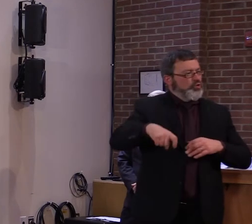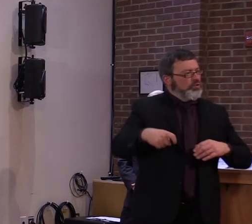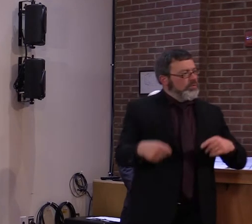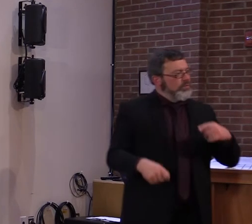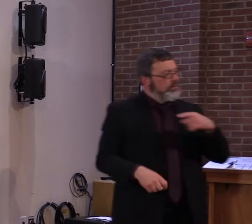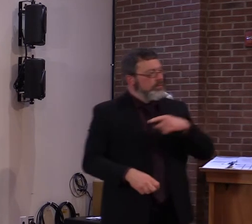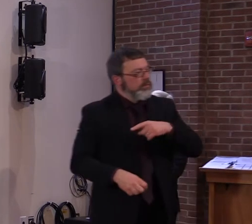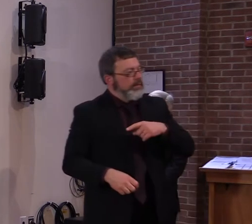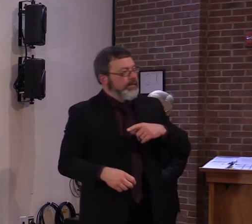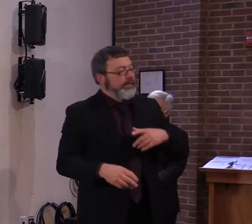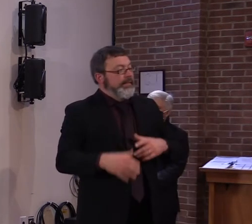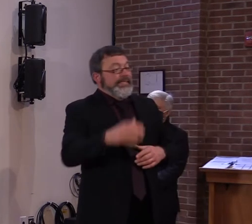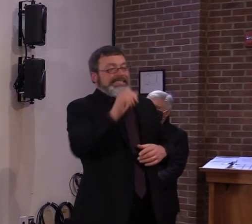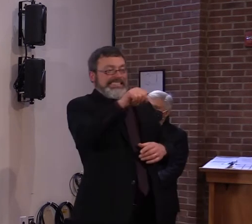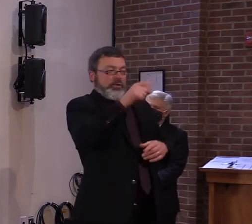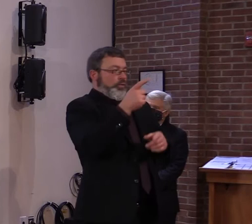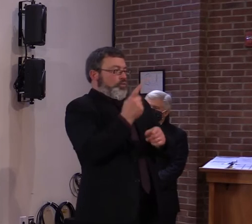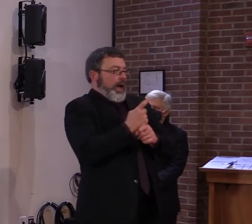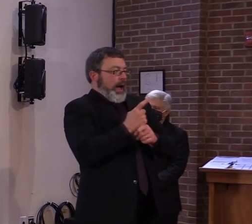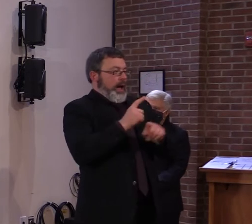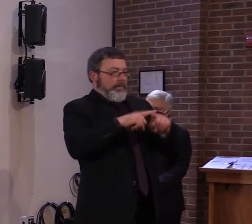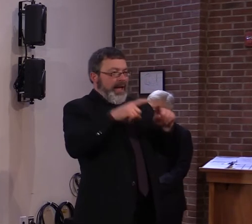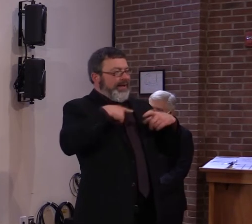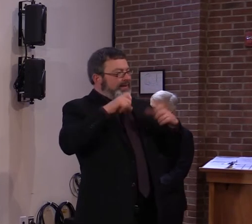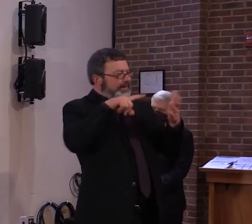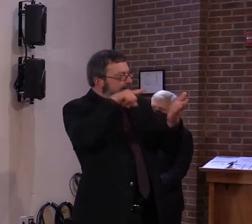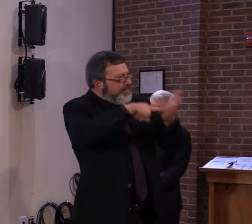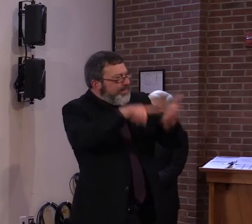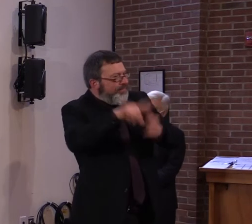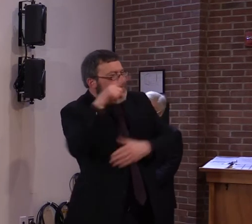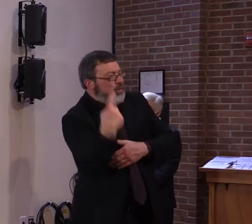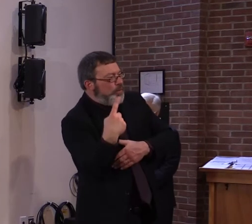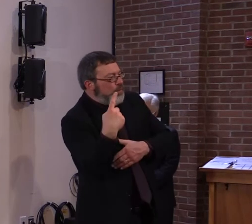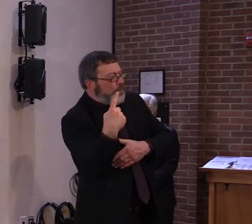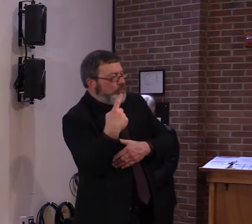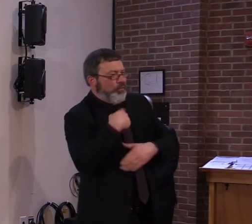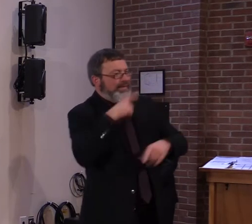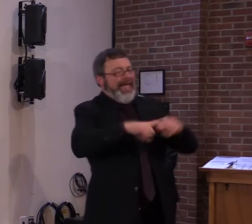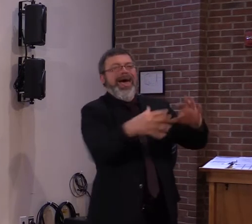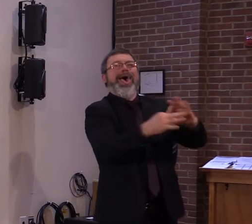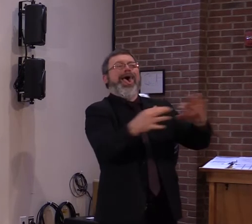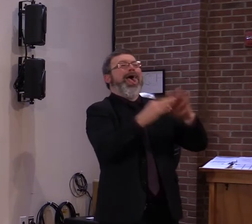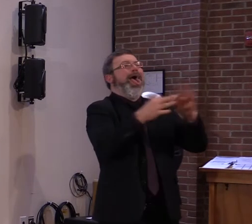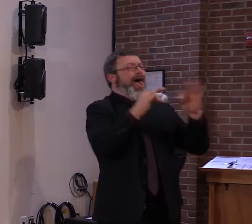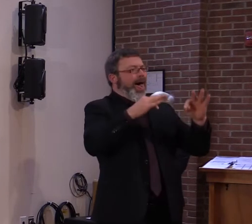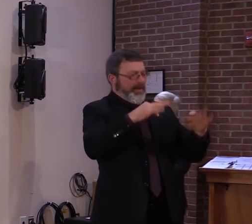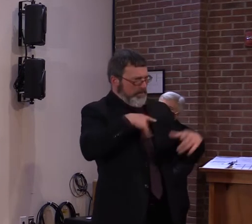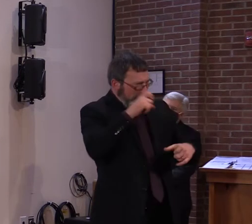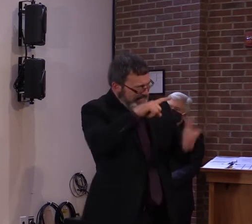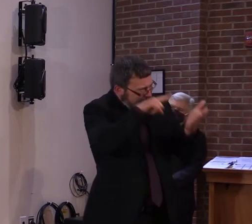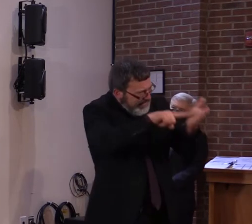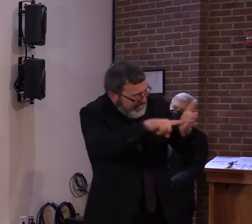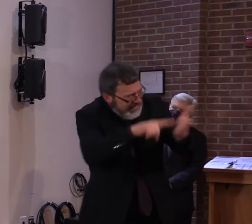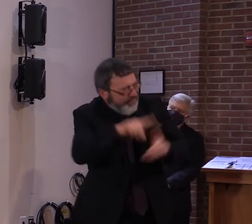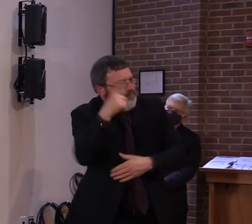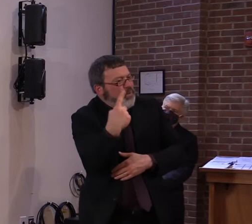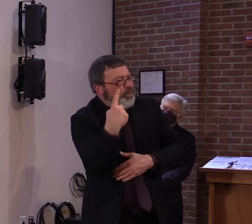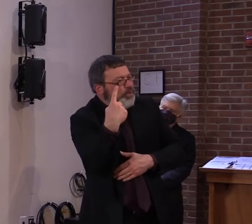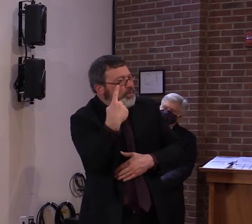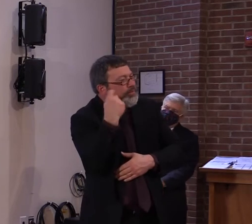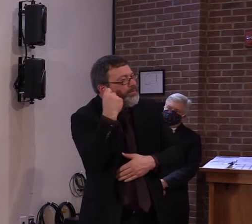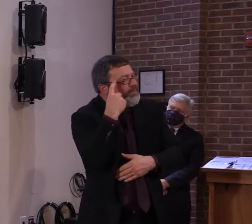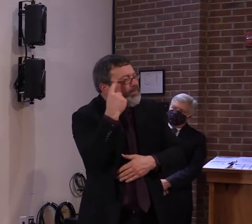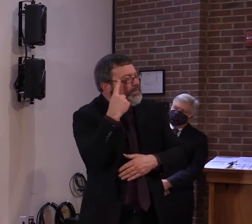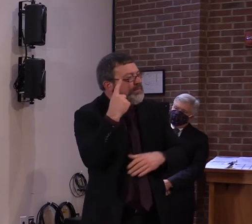you, though, as we corrected the prior reporter one or two press conferences ago, we did actually talk about the Rutland